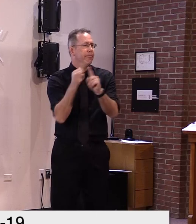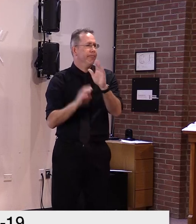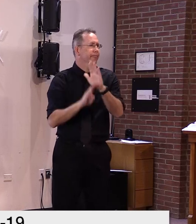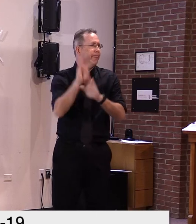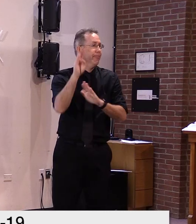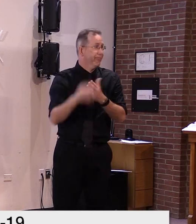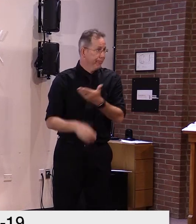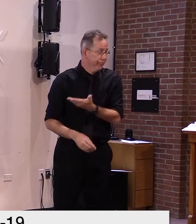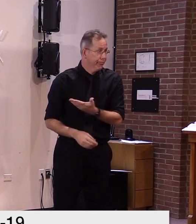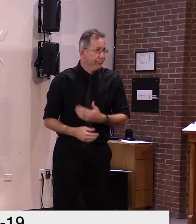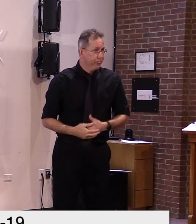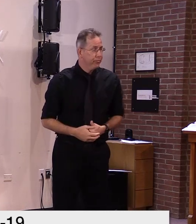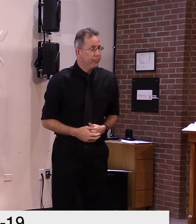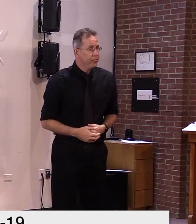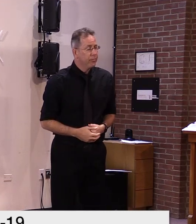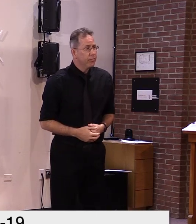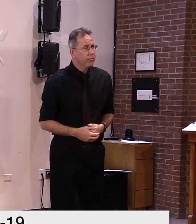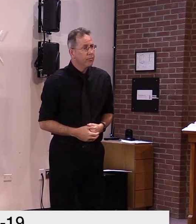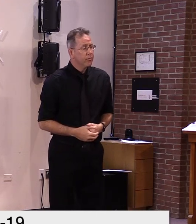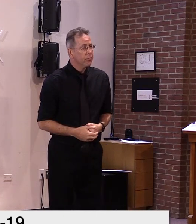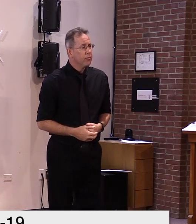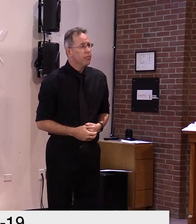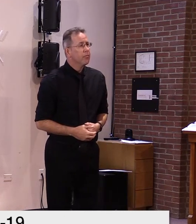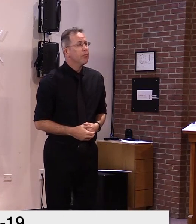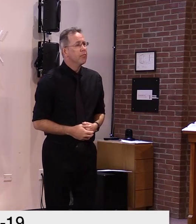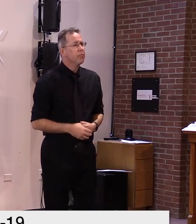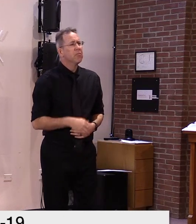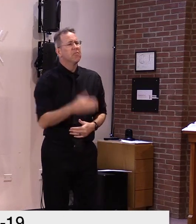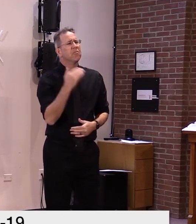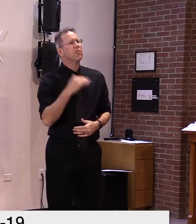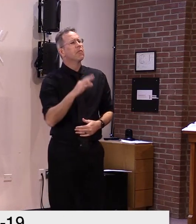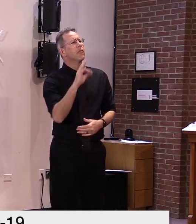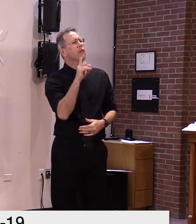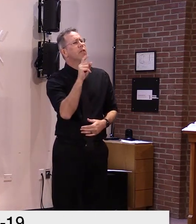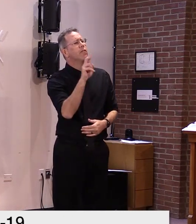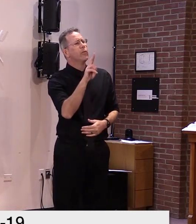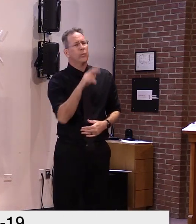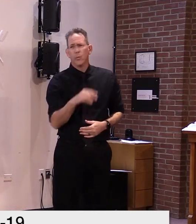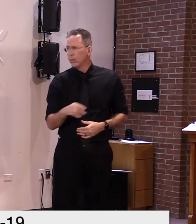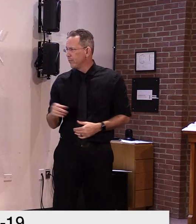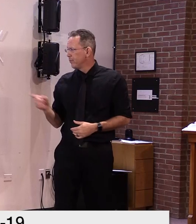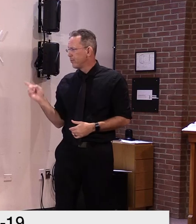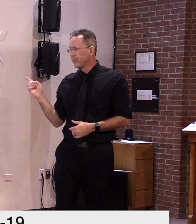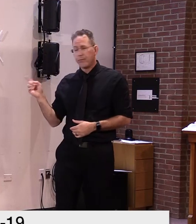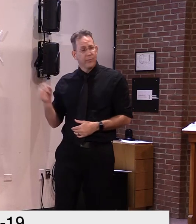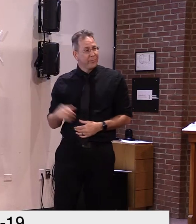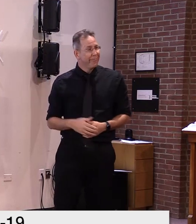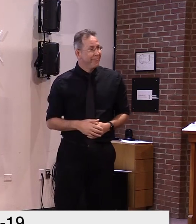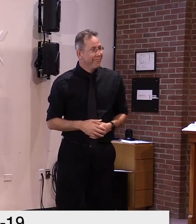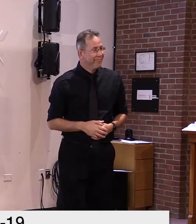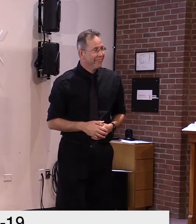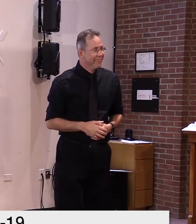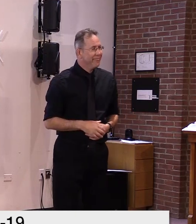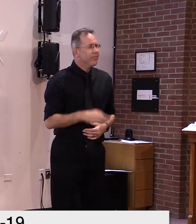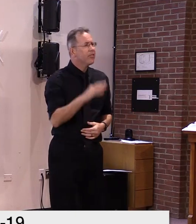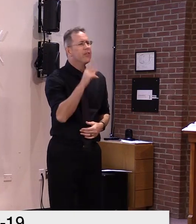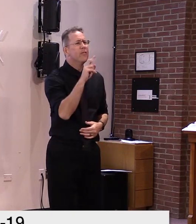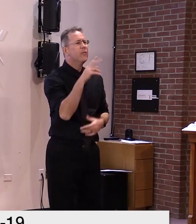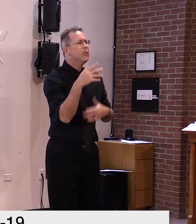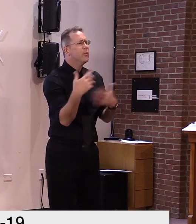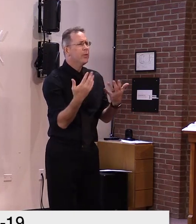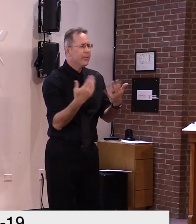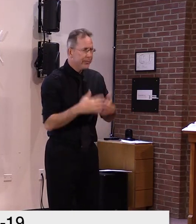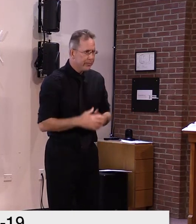we can. A quick update on the flu vaccine and on education. You'll see that on the next slide,